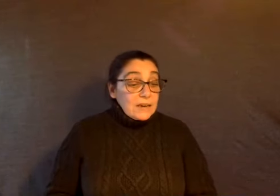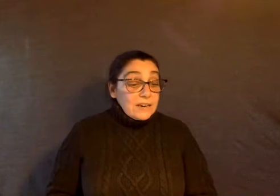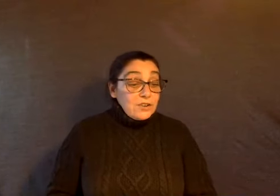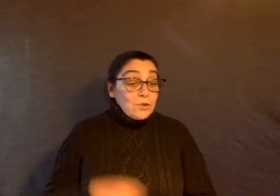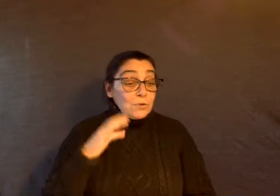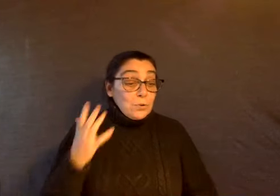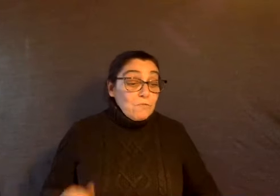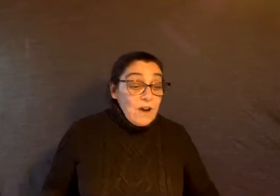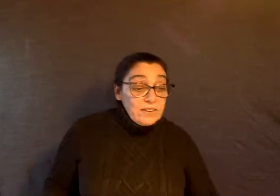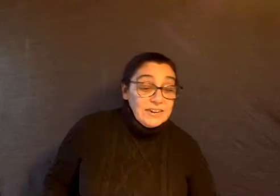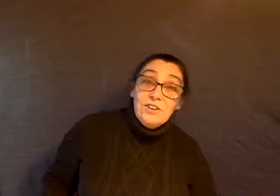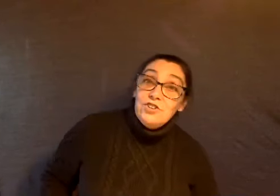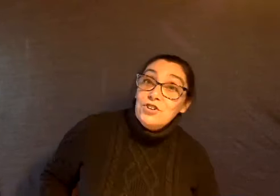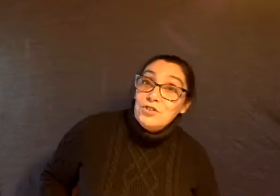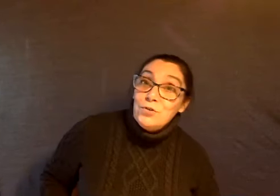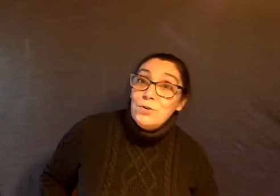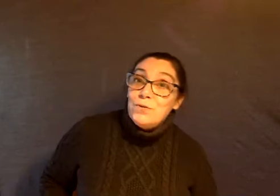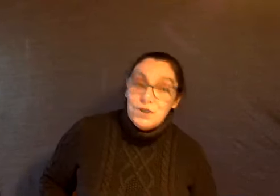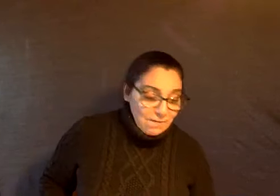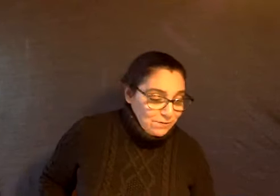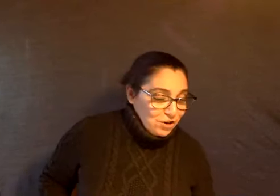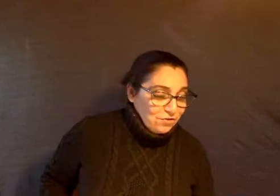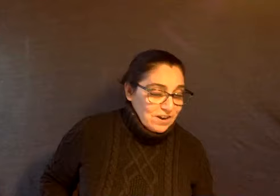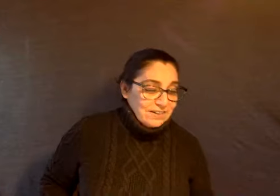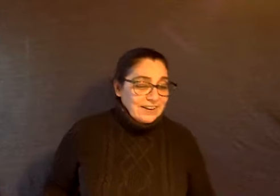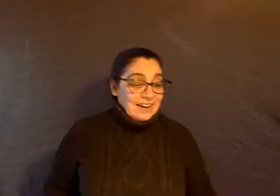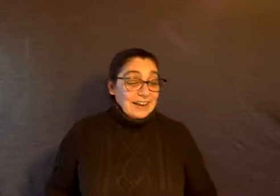Did you go to a residential school for deaf children?